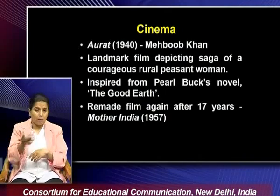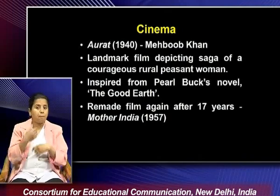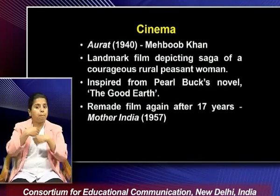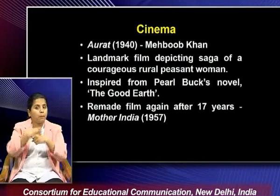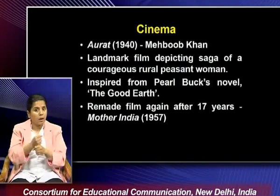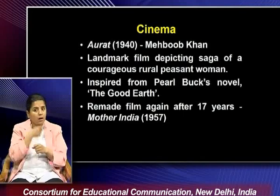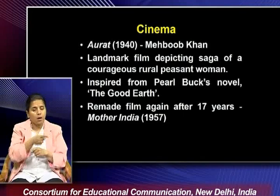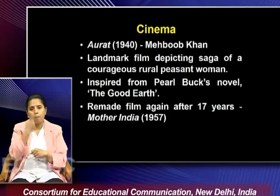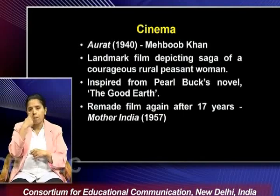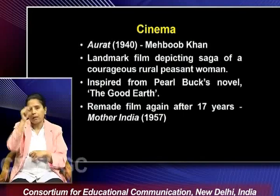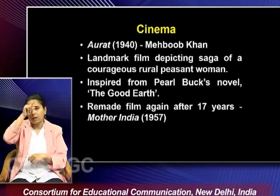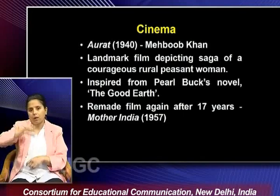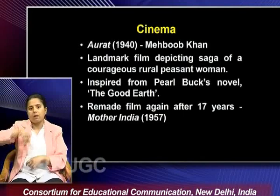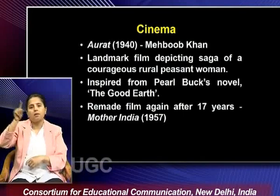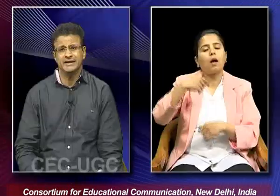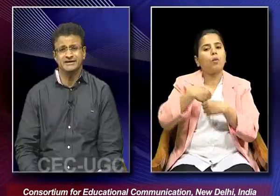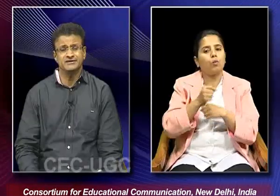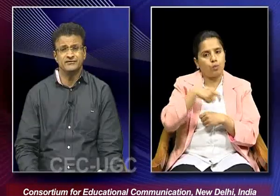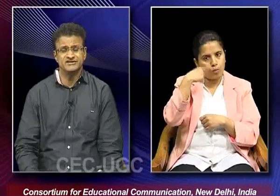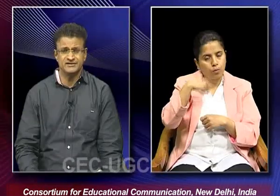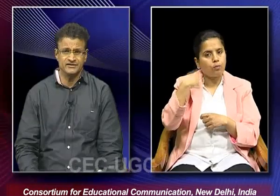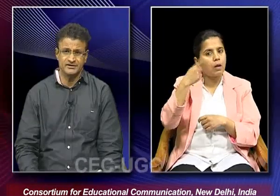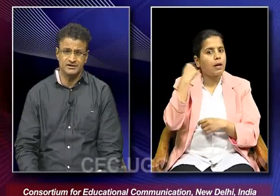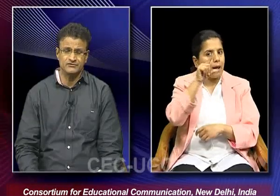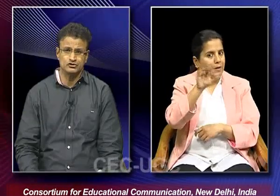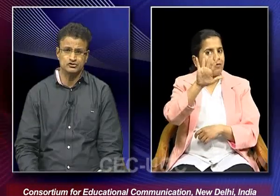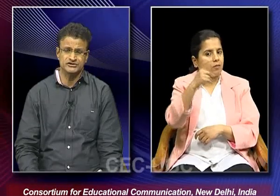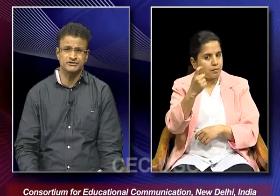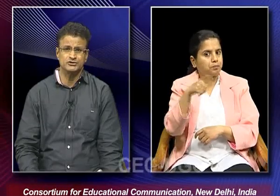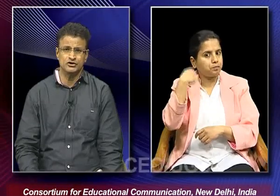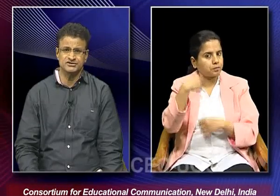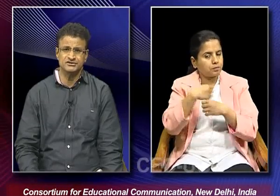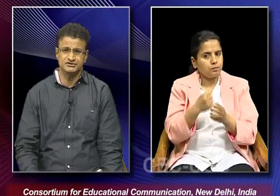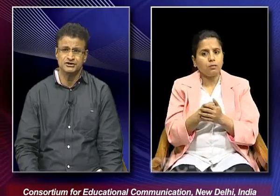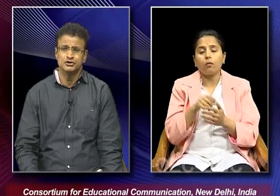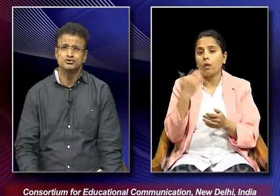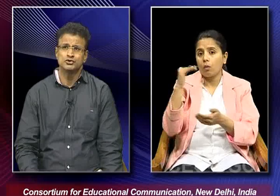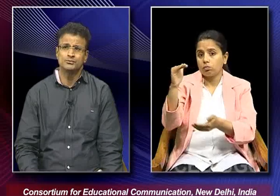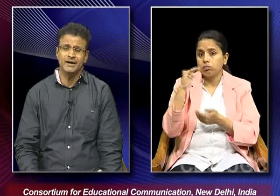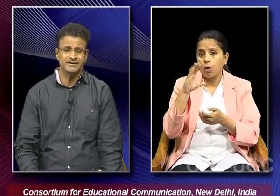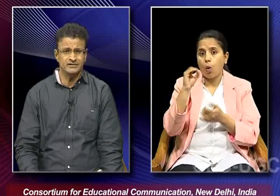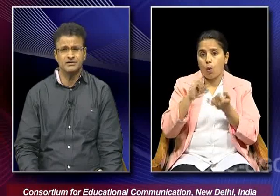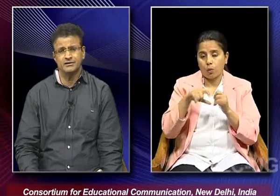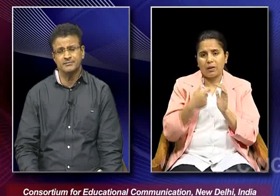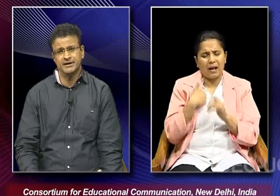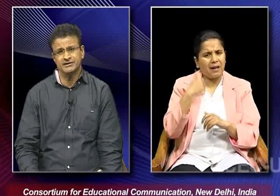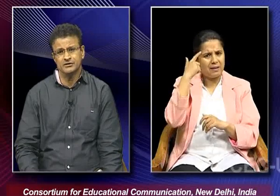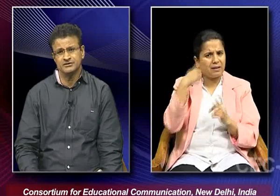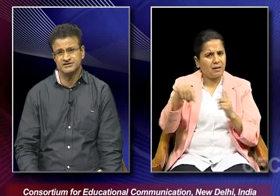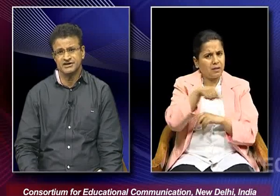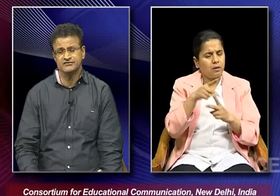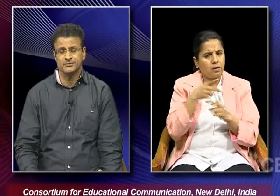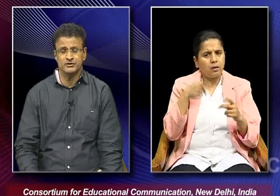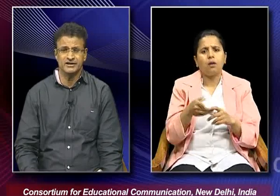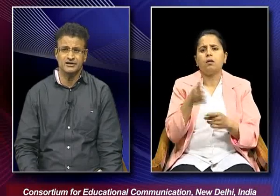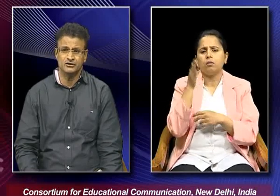name of Mother India. So in 1957, and it was also sent to the Oscars. So I think this